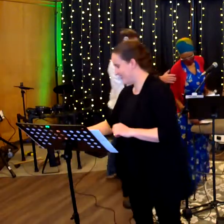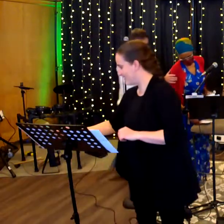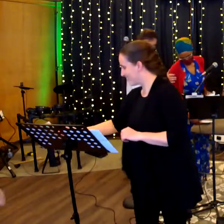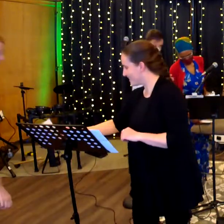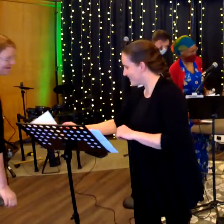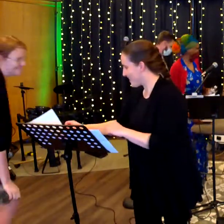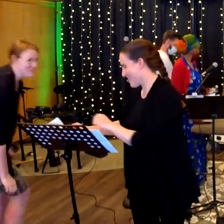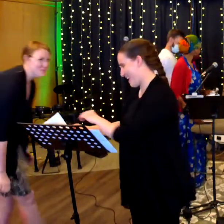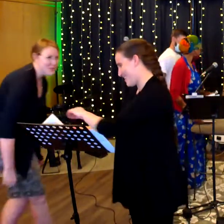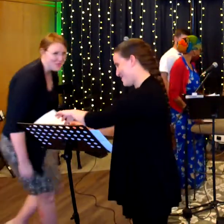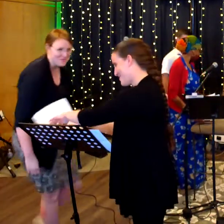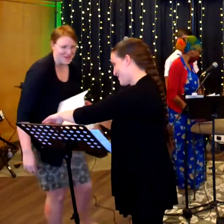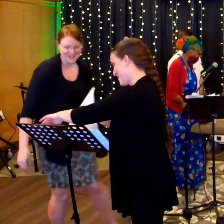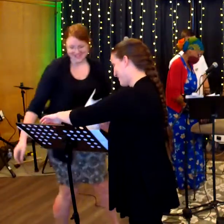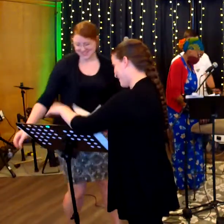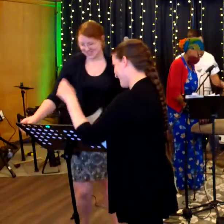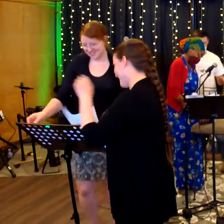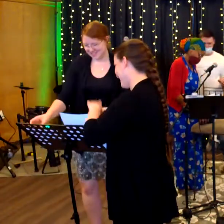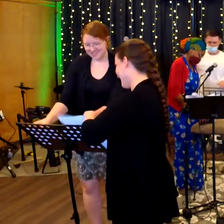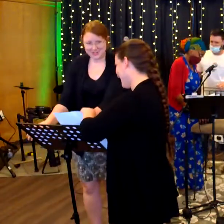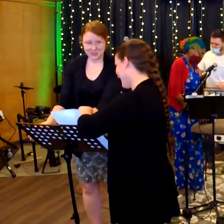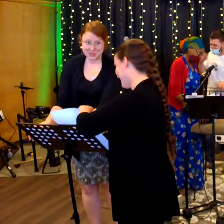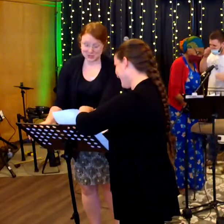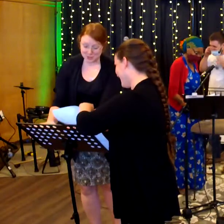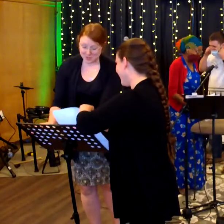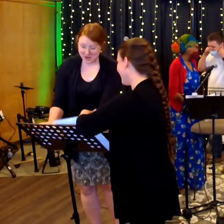to lead us in our